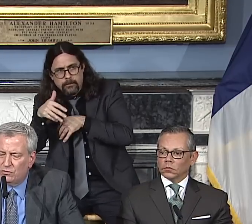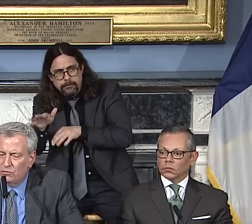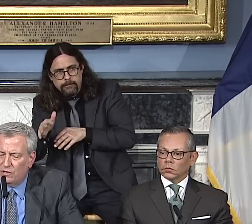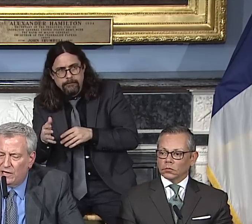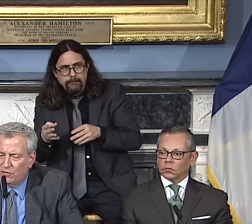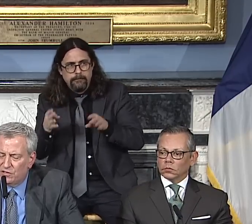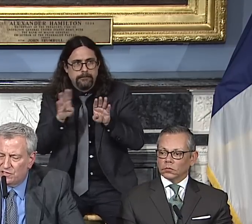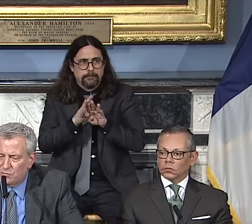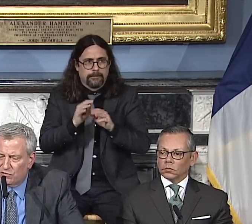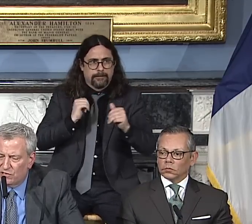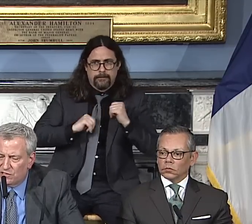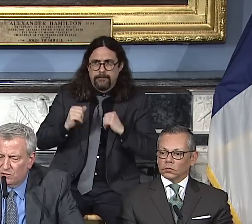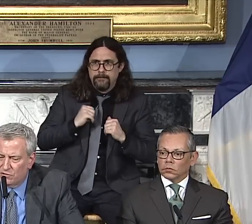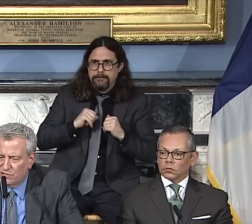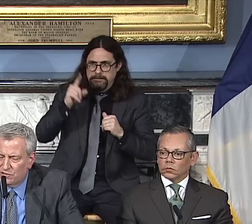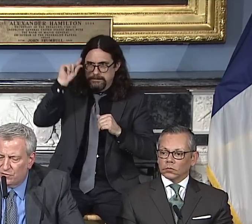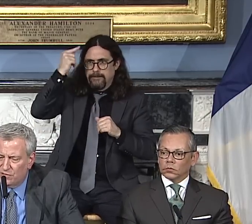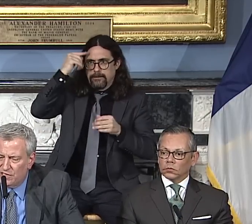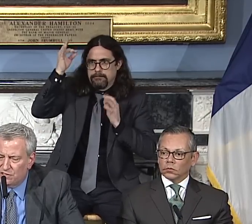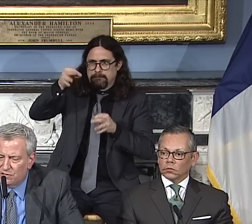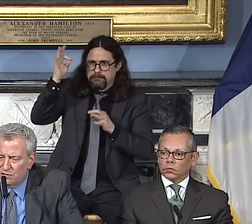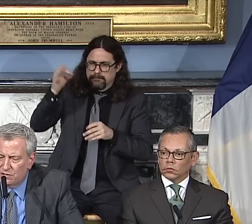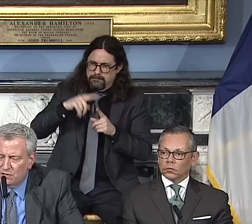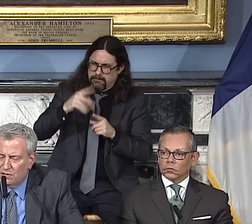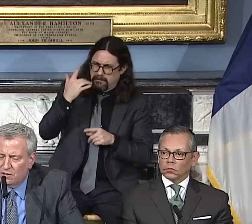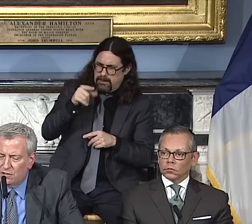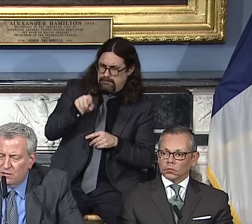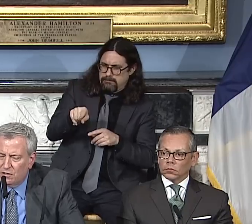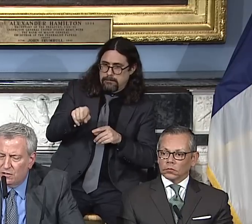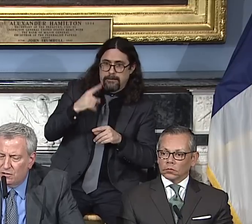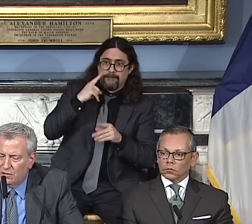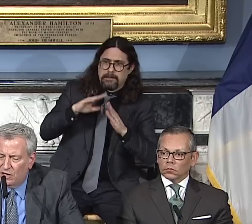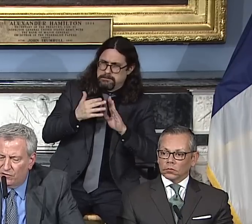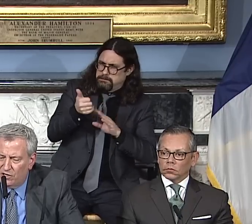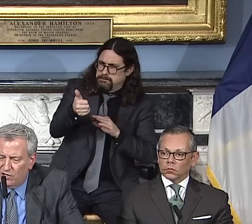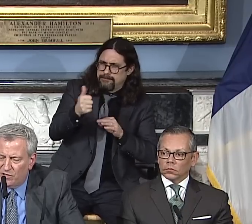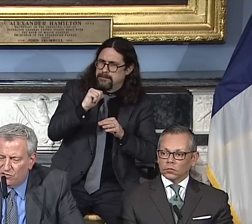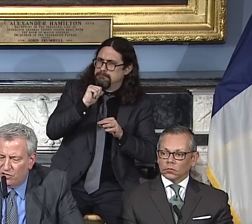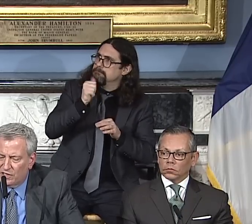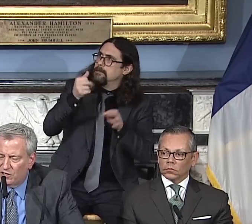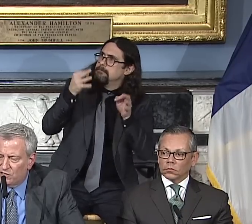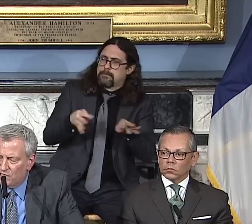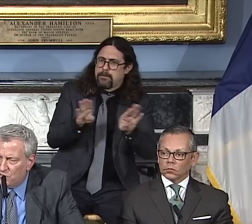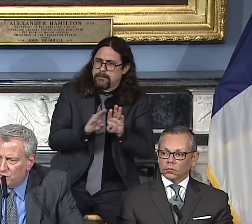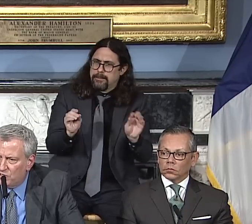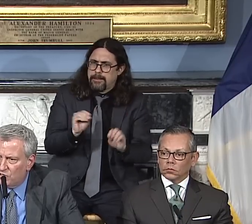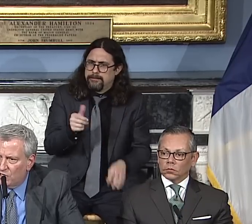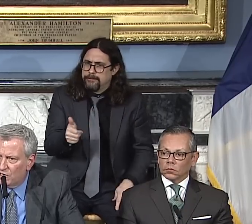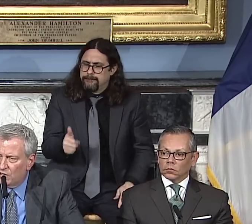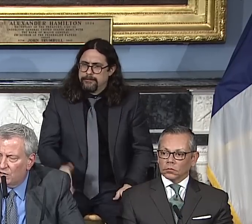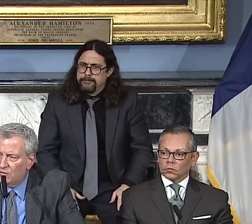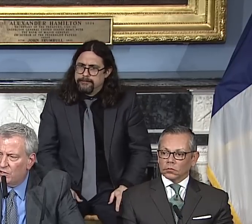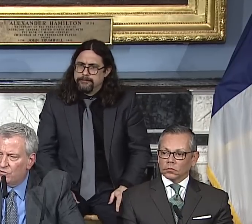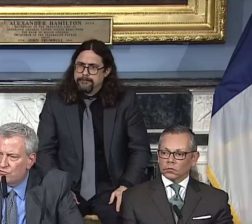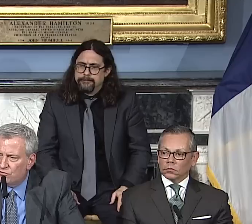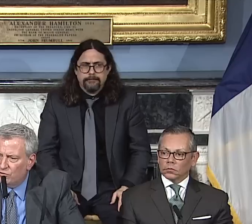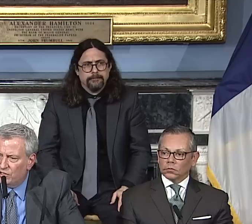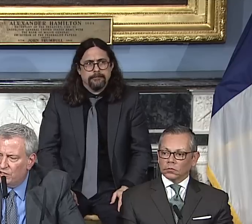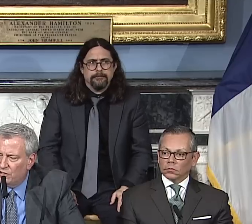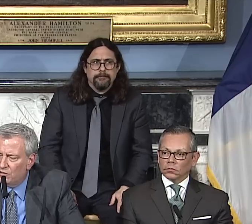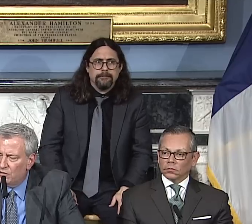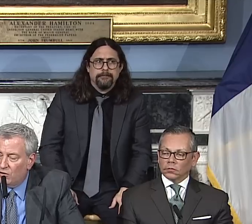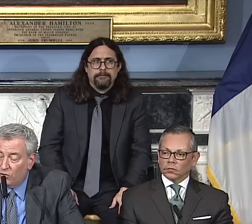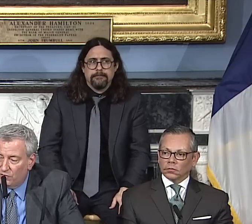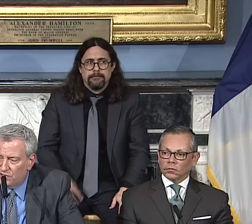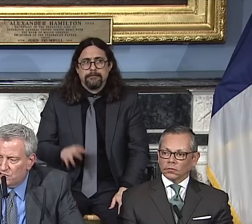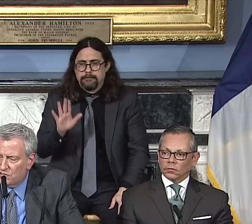listen to how this has progressed over just a few days. Governor and I have been talking, our teams have been talking. We